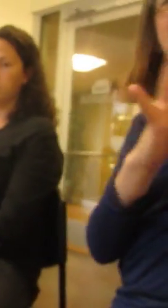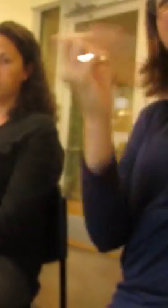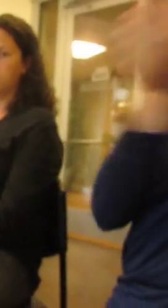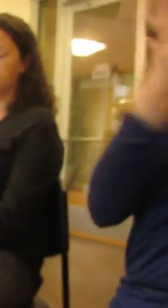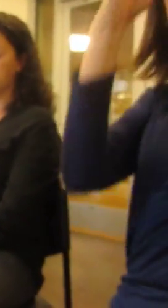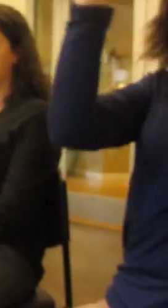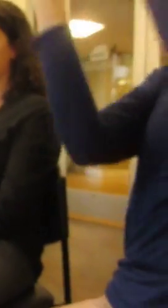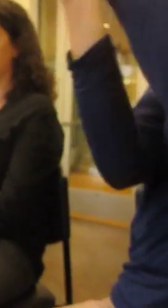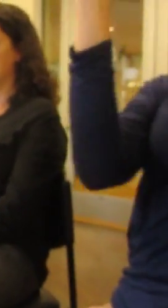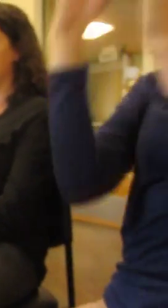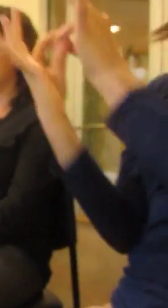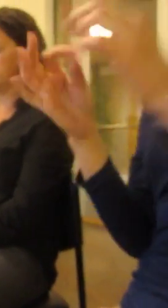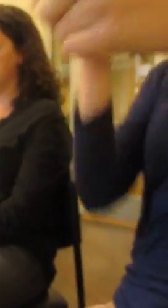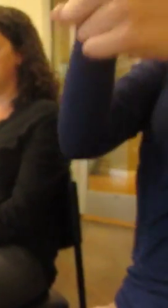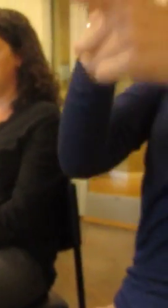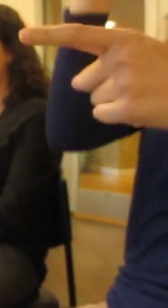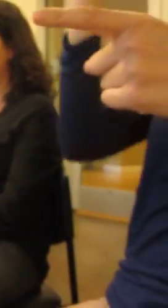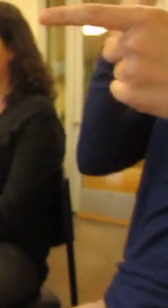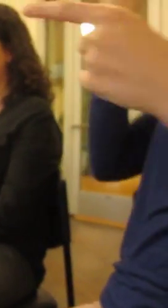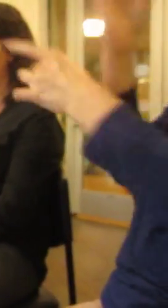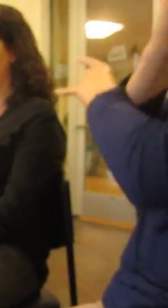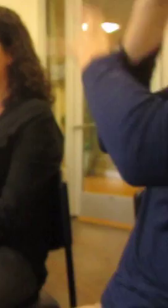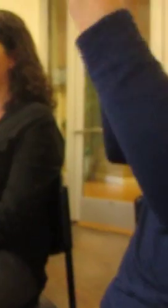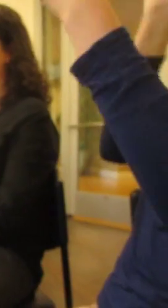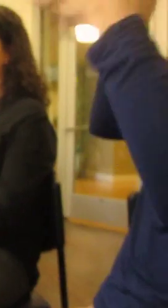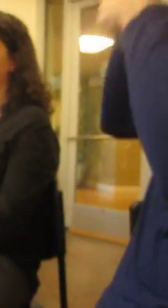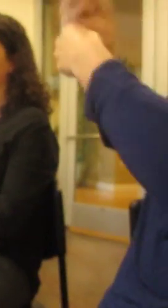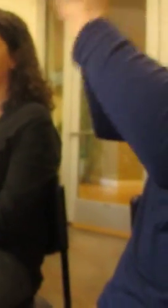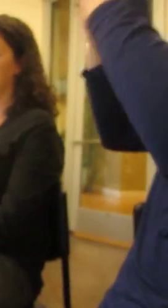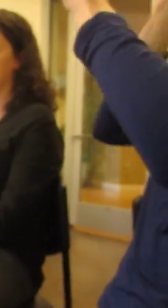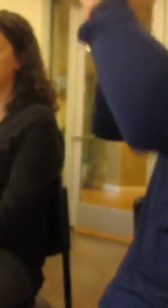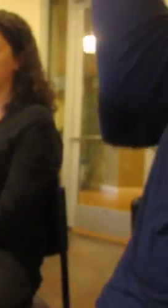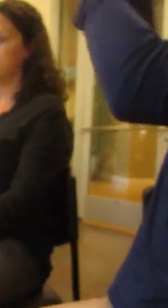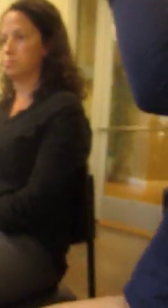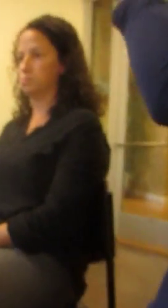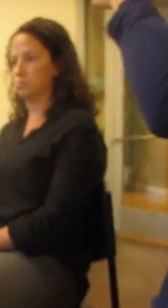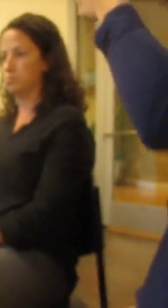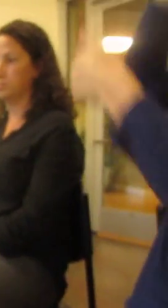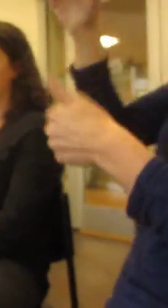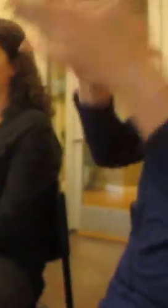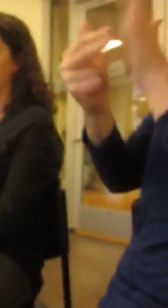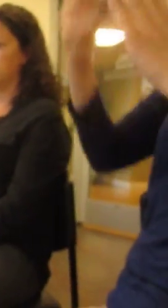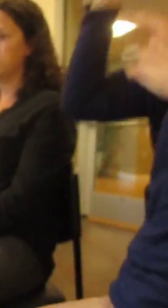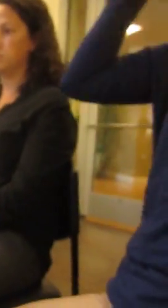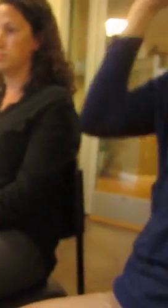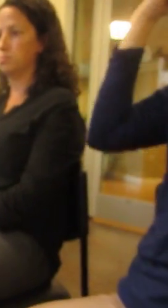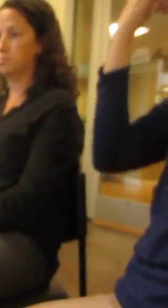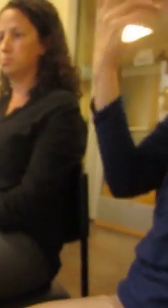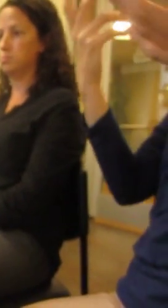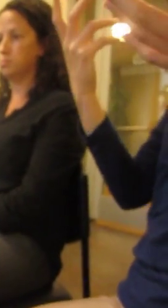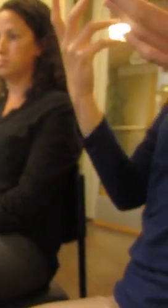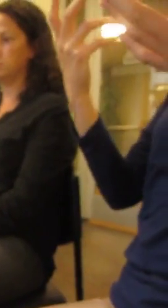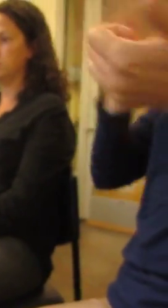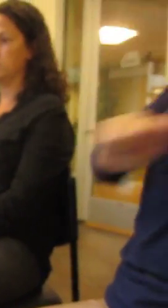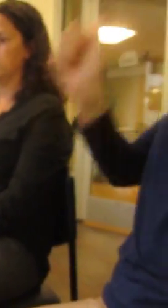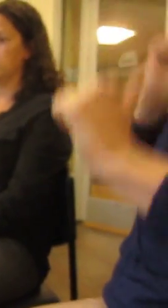if we have a crisis in confidence at the top, we are in trauma. So all the drama that's been going at all these meetings is